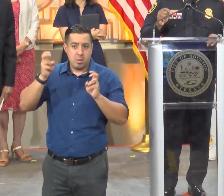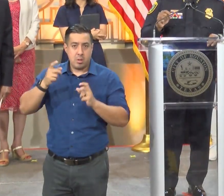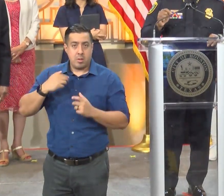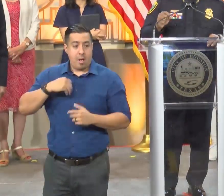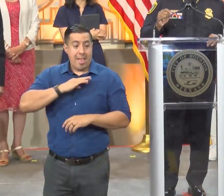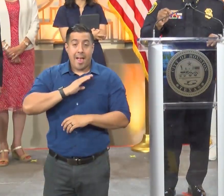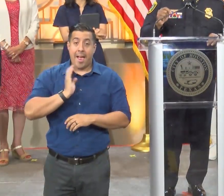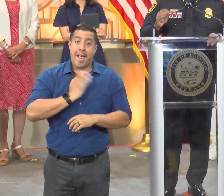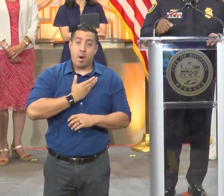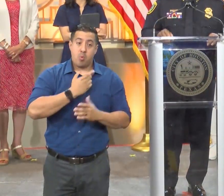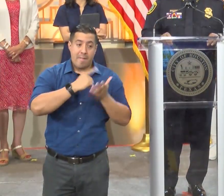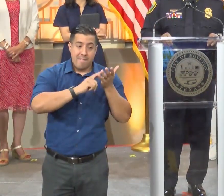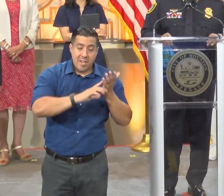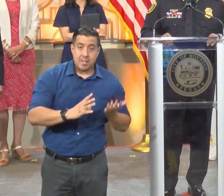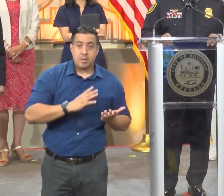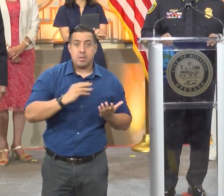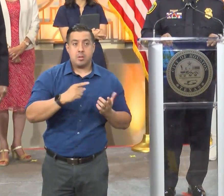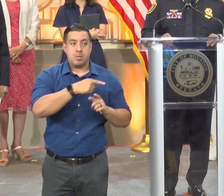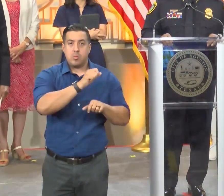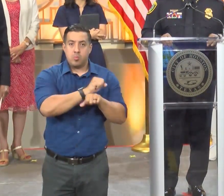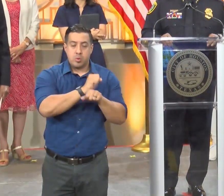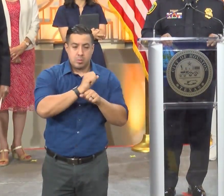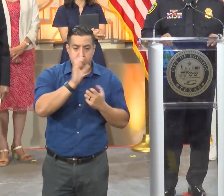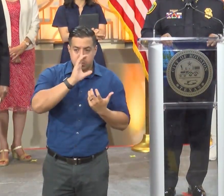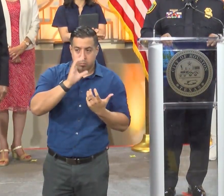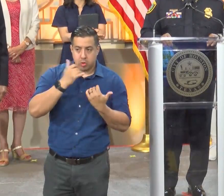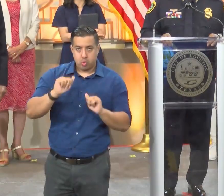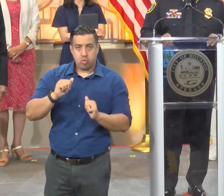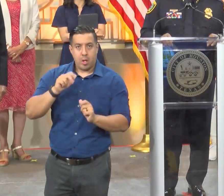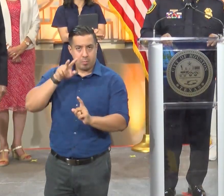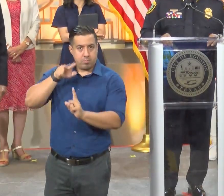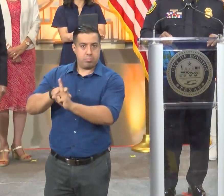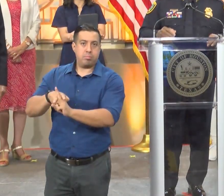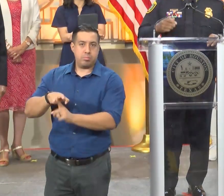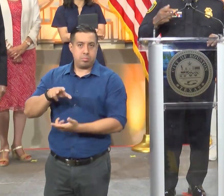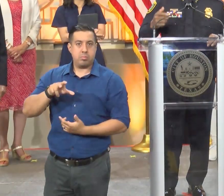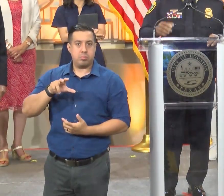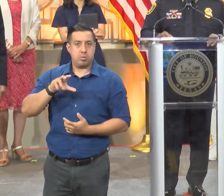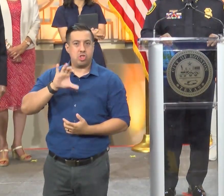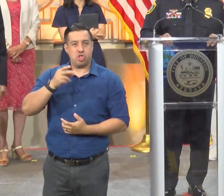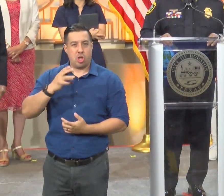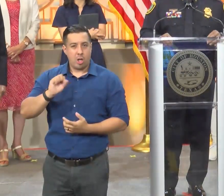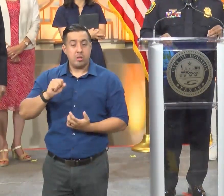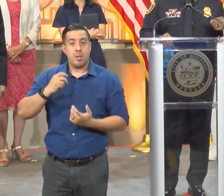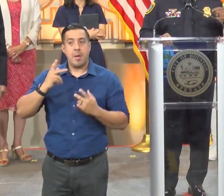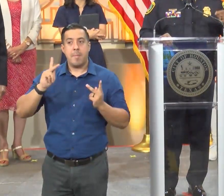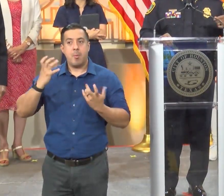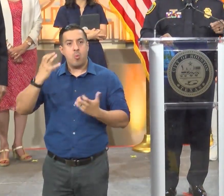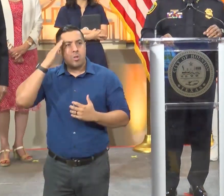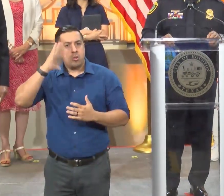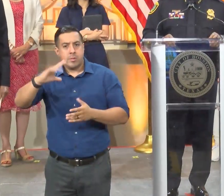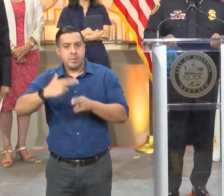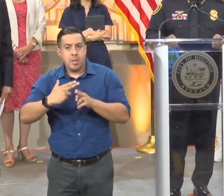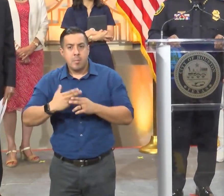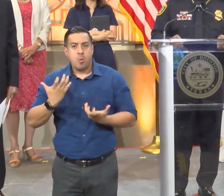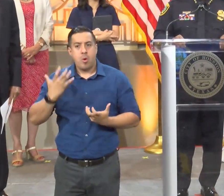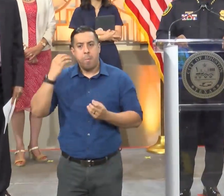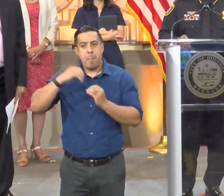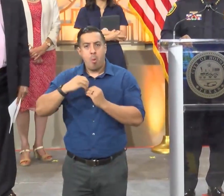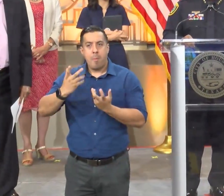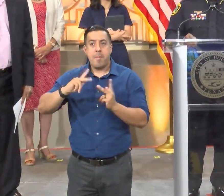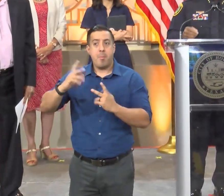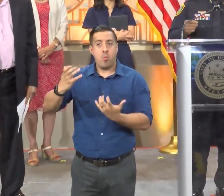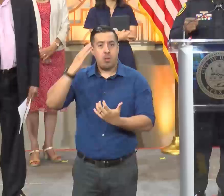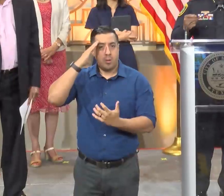are working as we speak on filing the charges. And I know we want to release names and we want to ask more into the